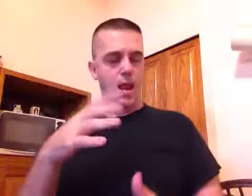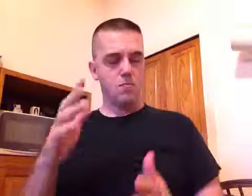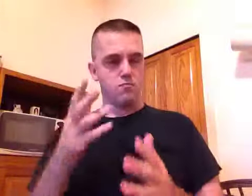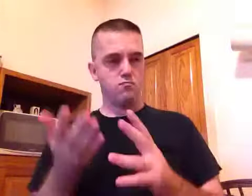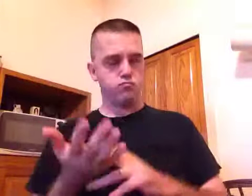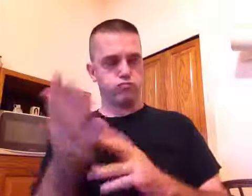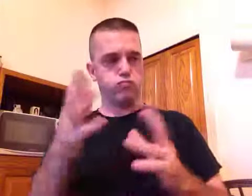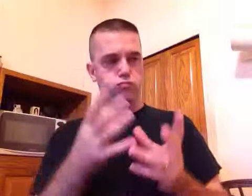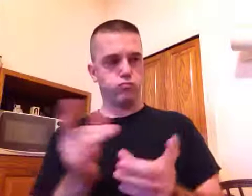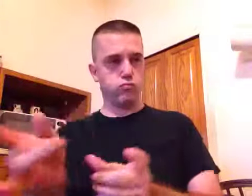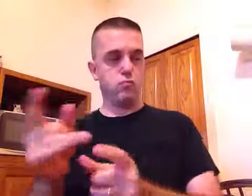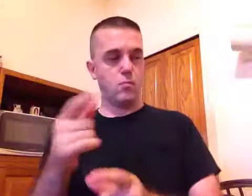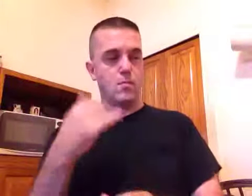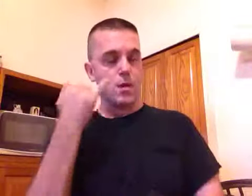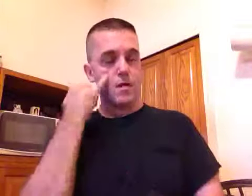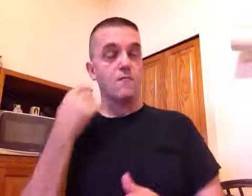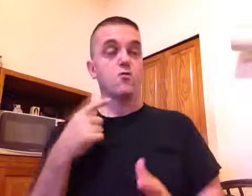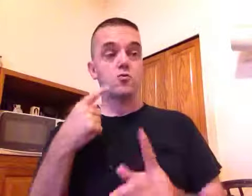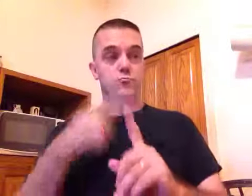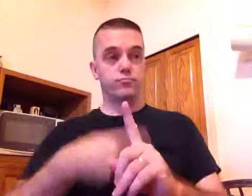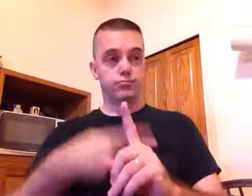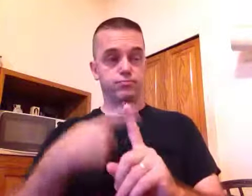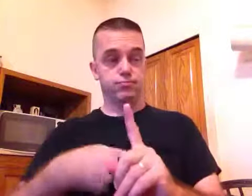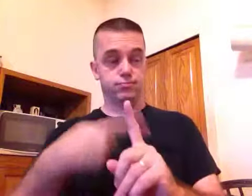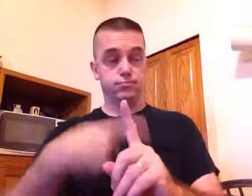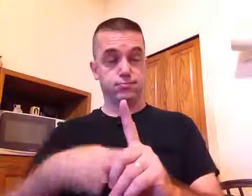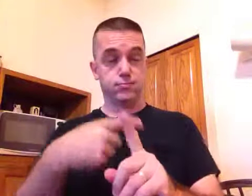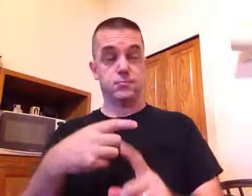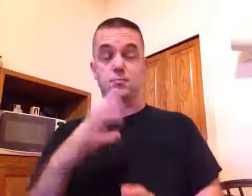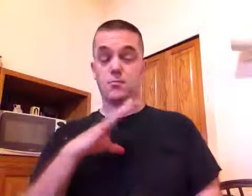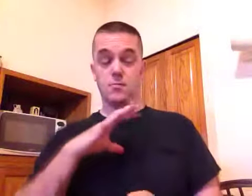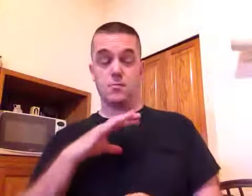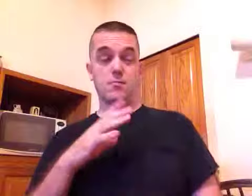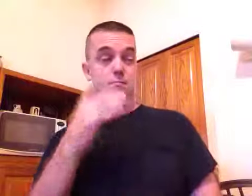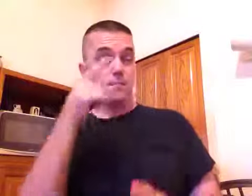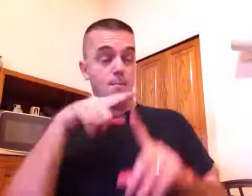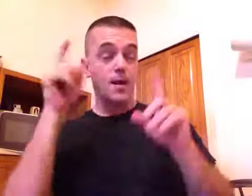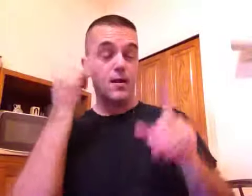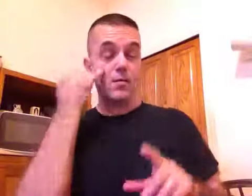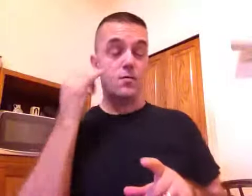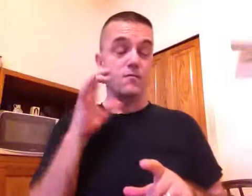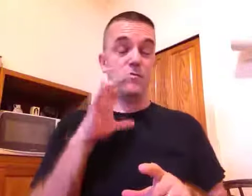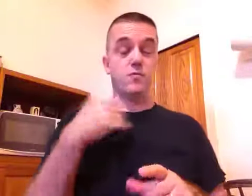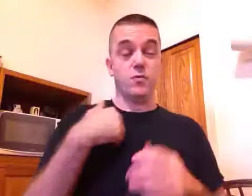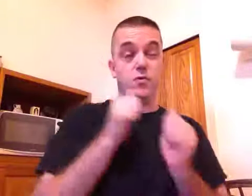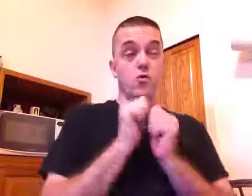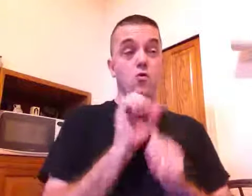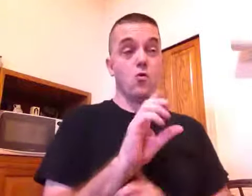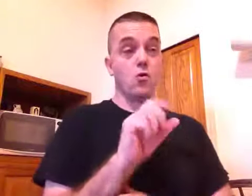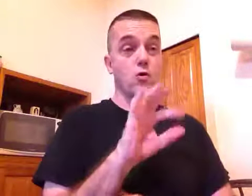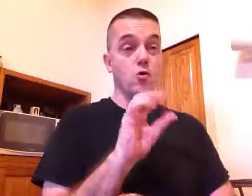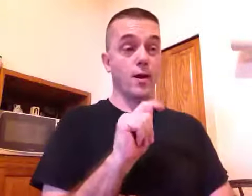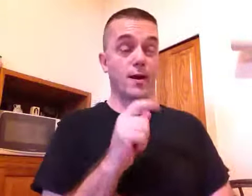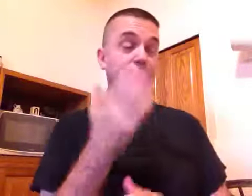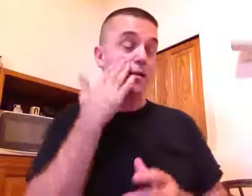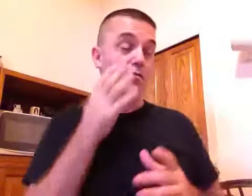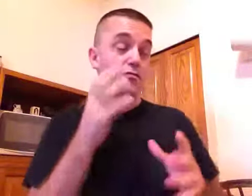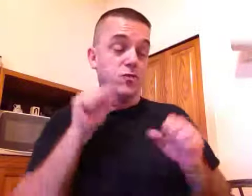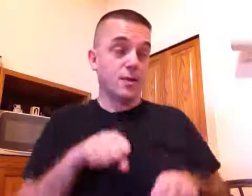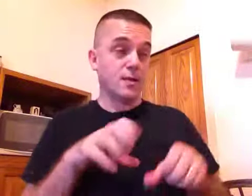refinancing a loan that you're current on. Now, I don't know with your credit if you're going to be able to pull that off, but even if you're upside down on the house, the HARP plan will